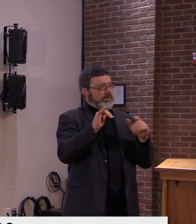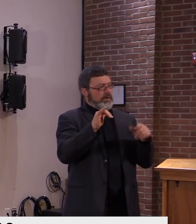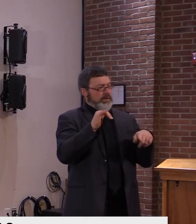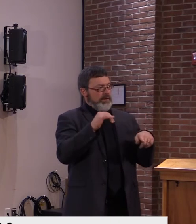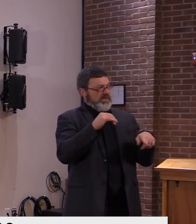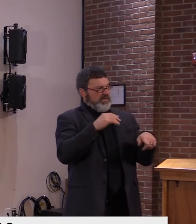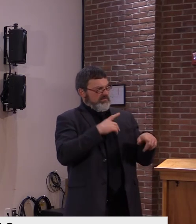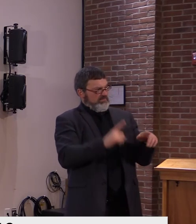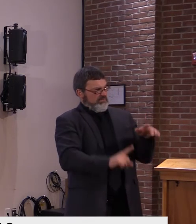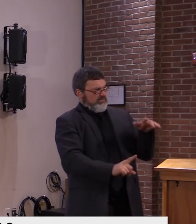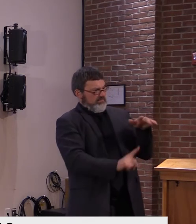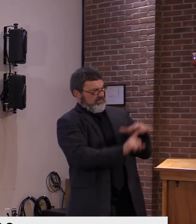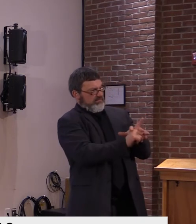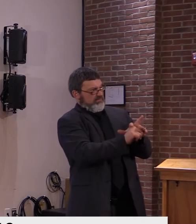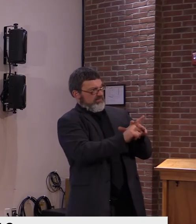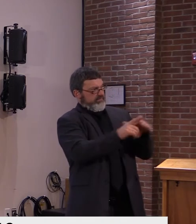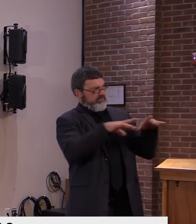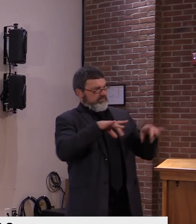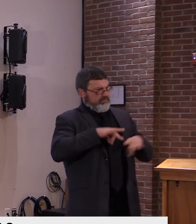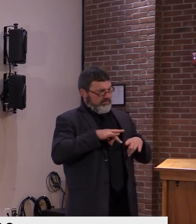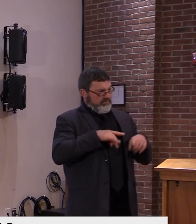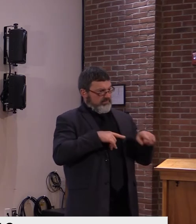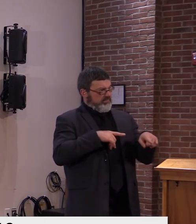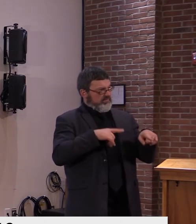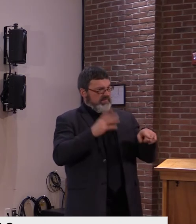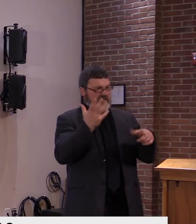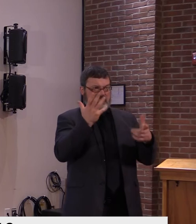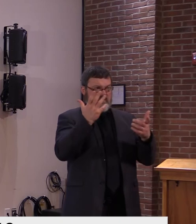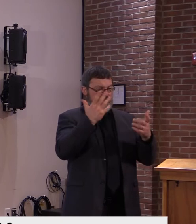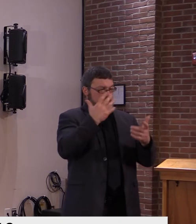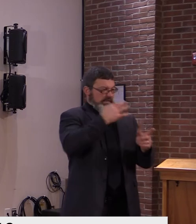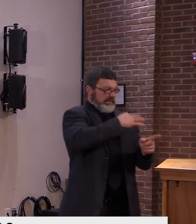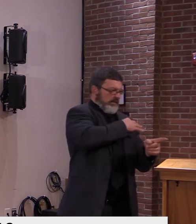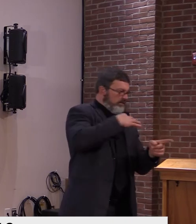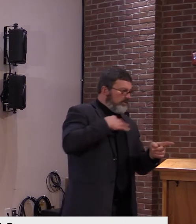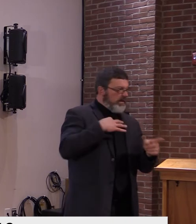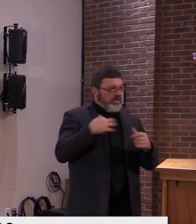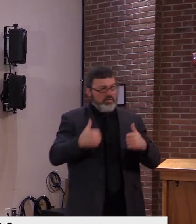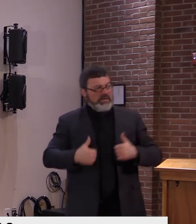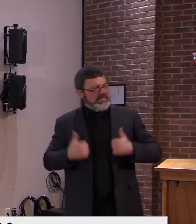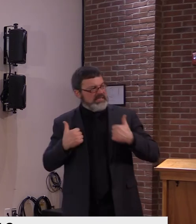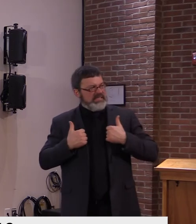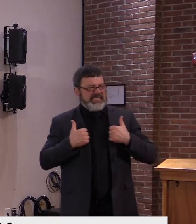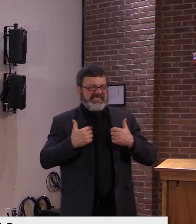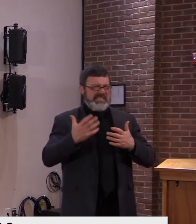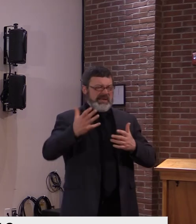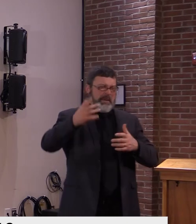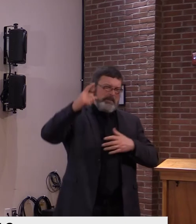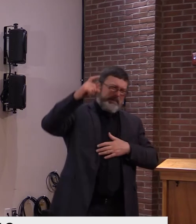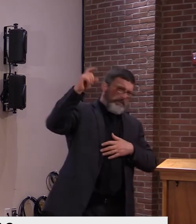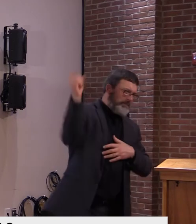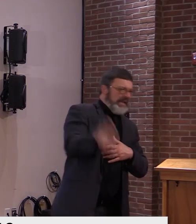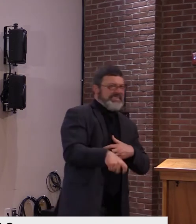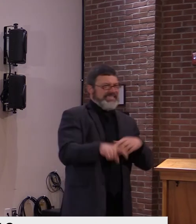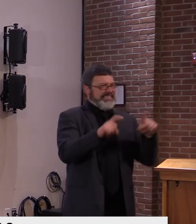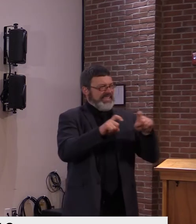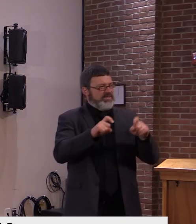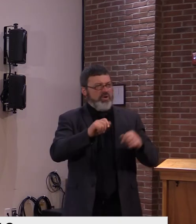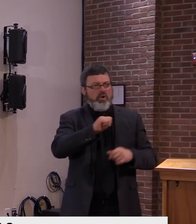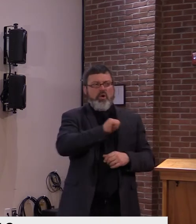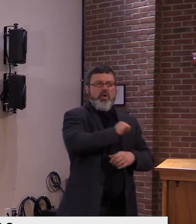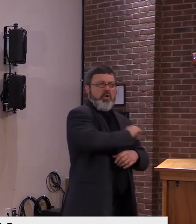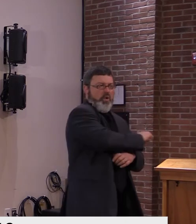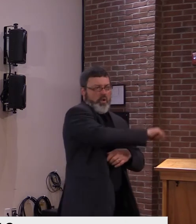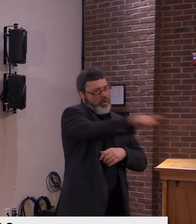staff member or a resident of the facility, we immediately test the entire facility and get a good handle on what